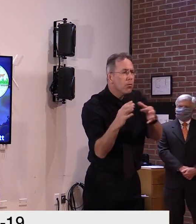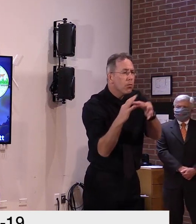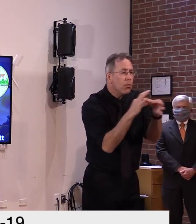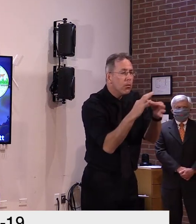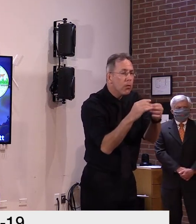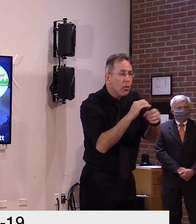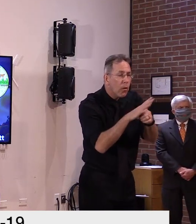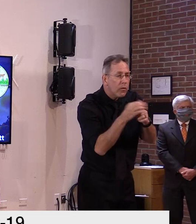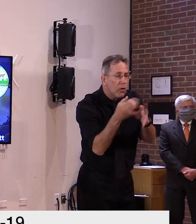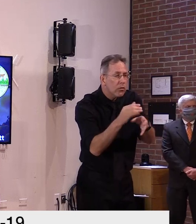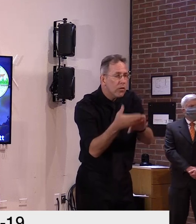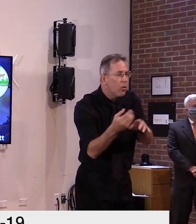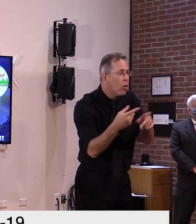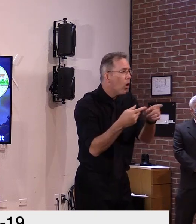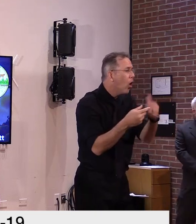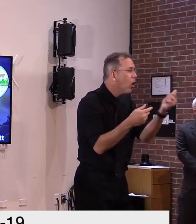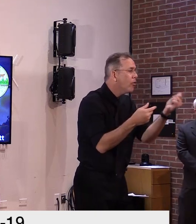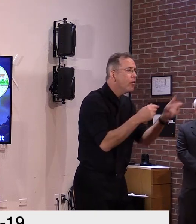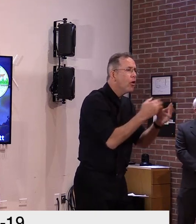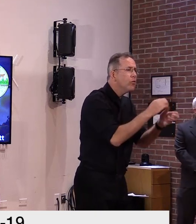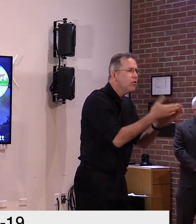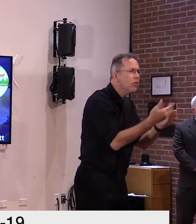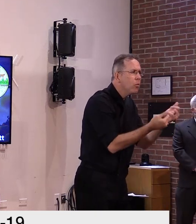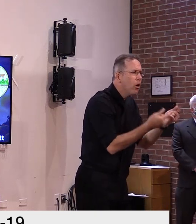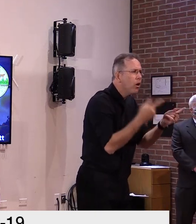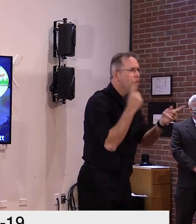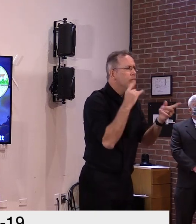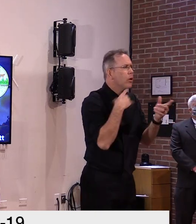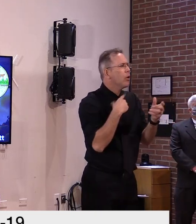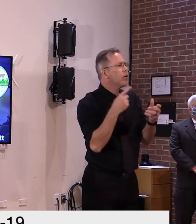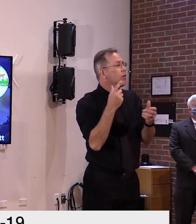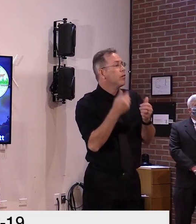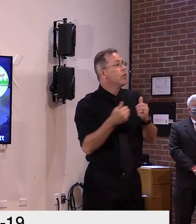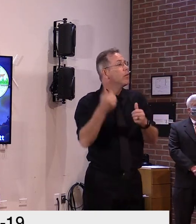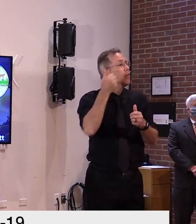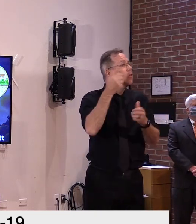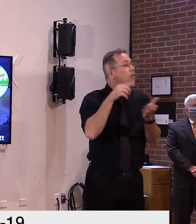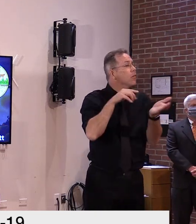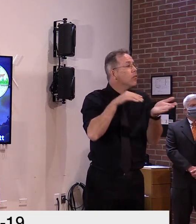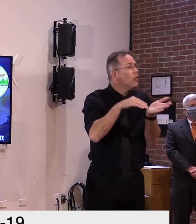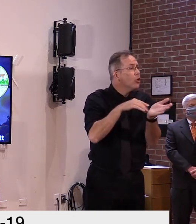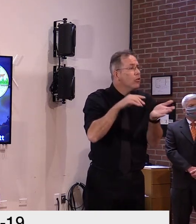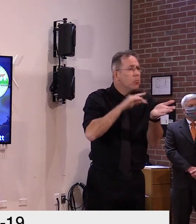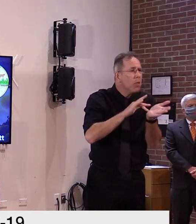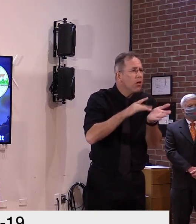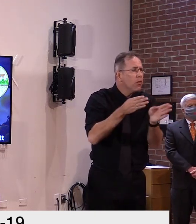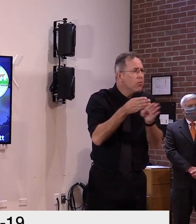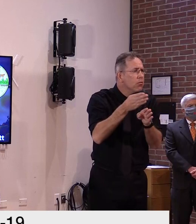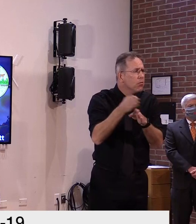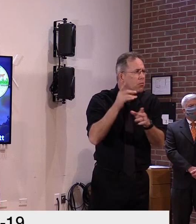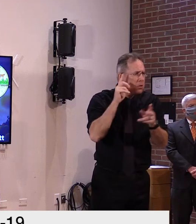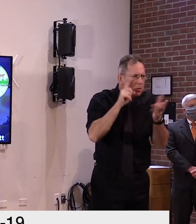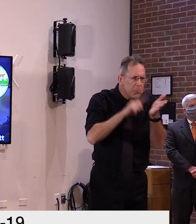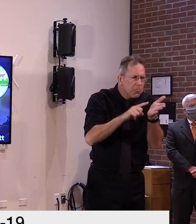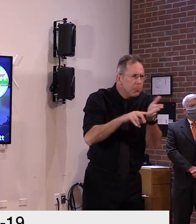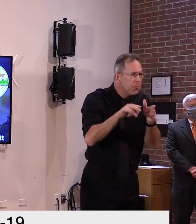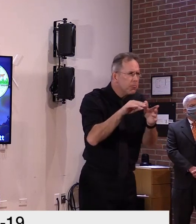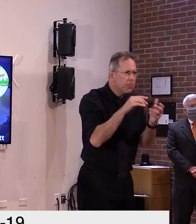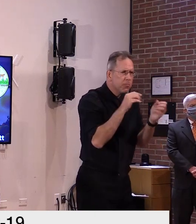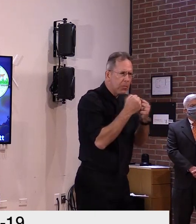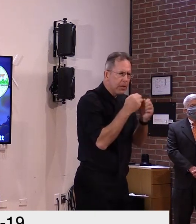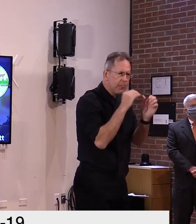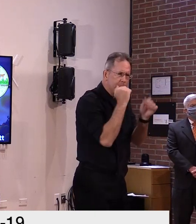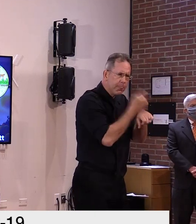explored that. You know, the chief medical examiner has been following protocols all throughout this, where they'll even